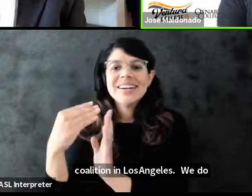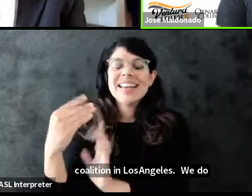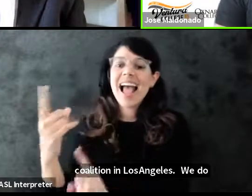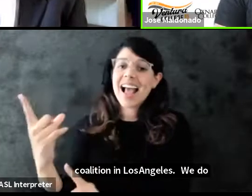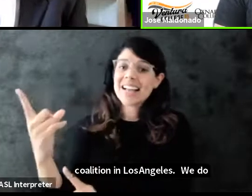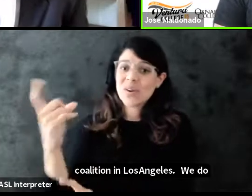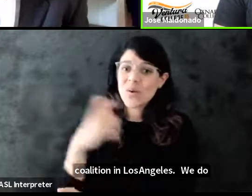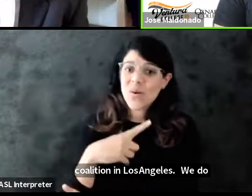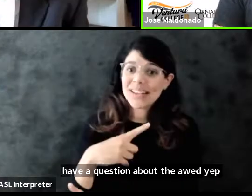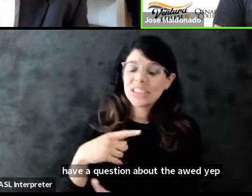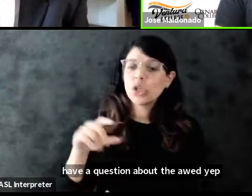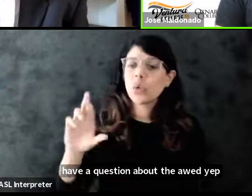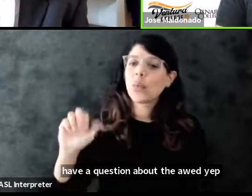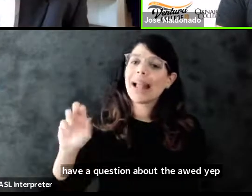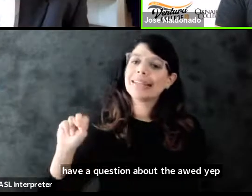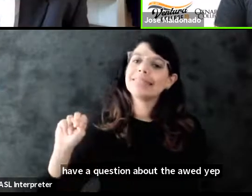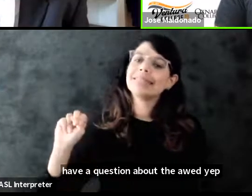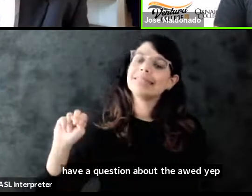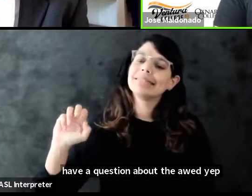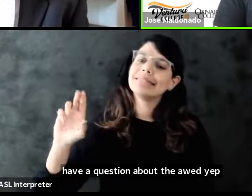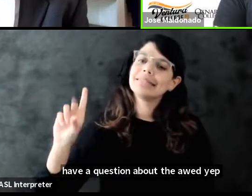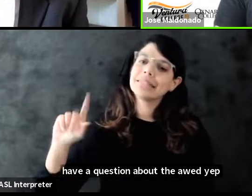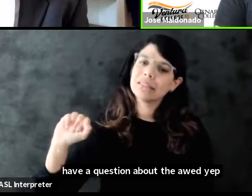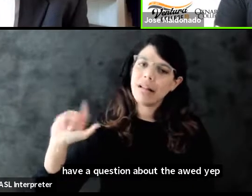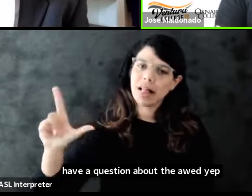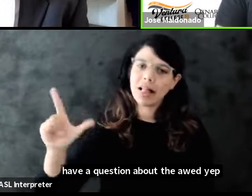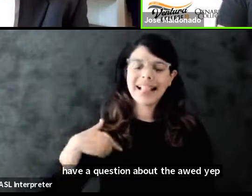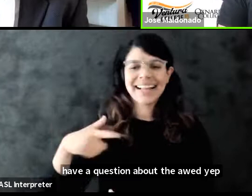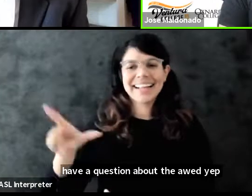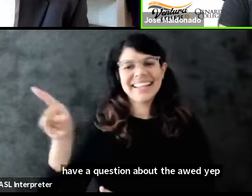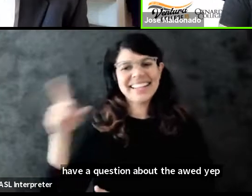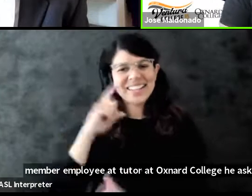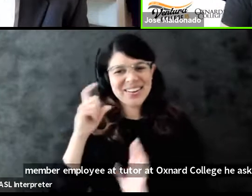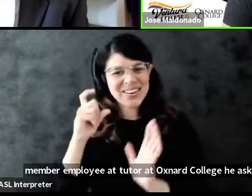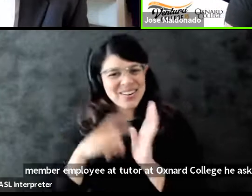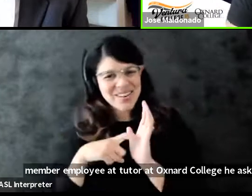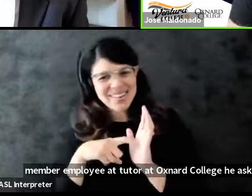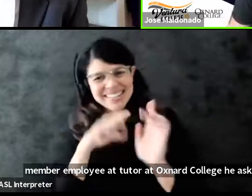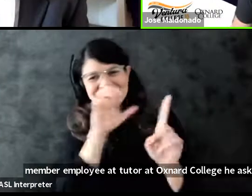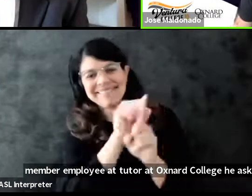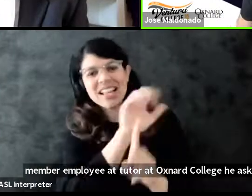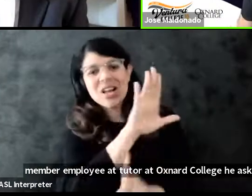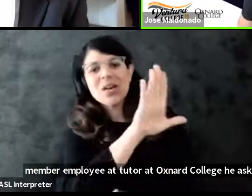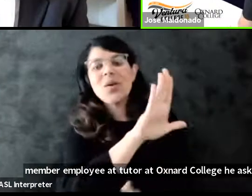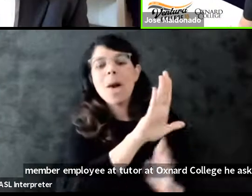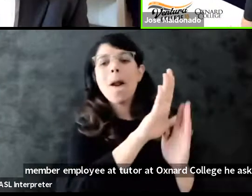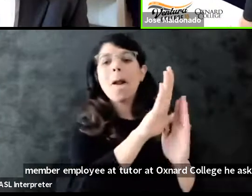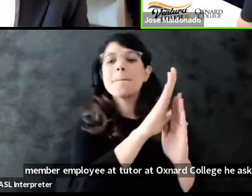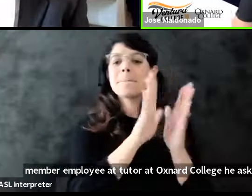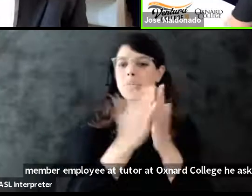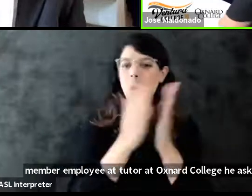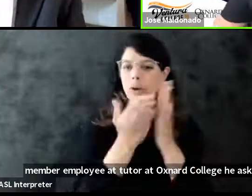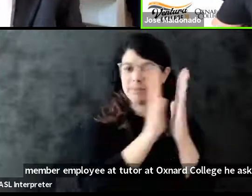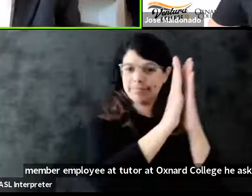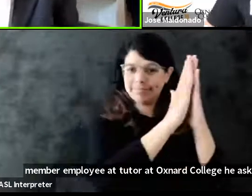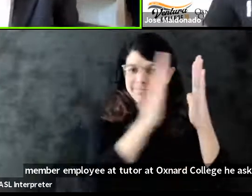asks, he noticed the books behind you and he asks, what book is on your nightstand this day? What have you been reading